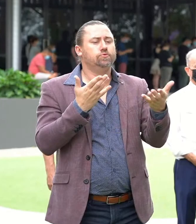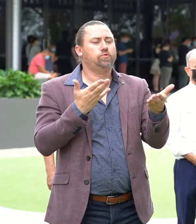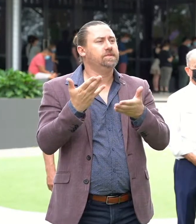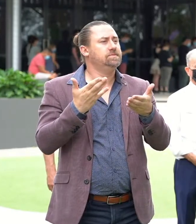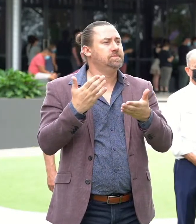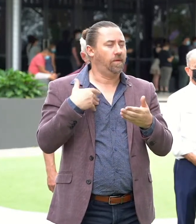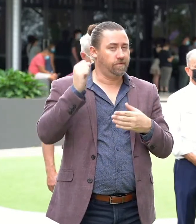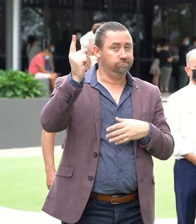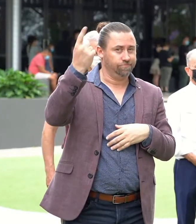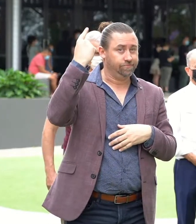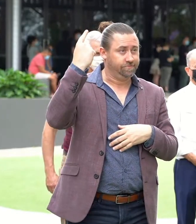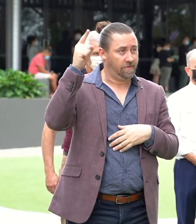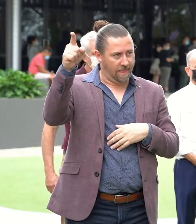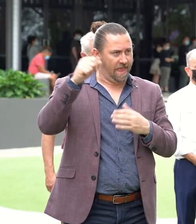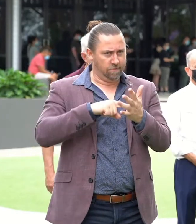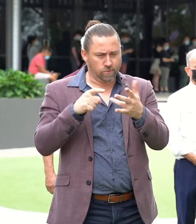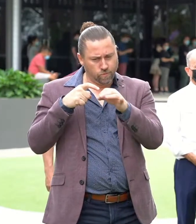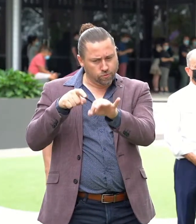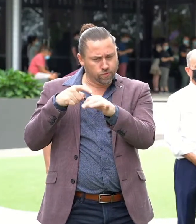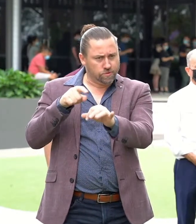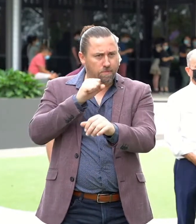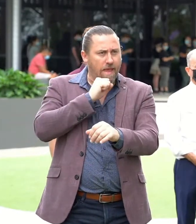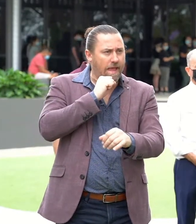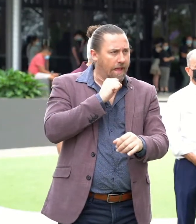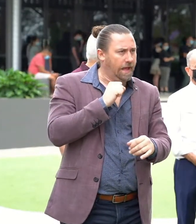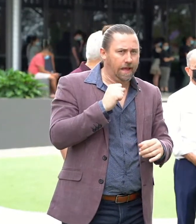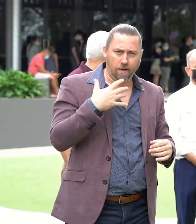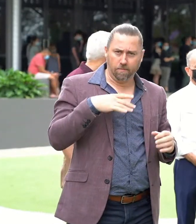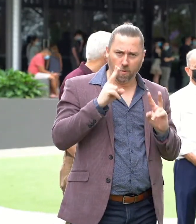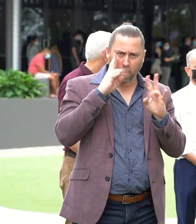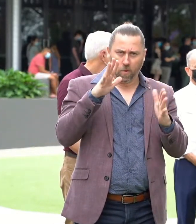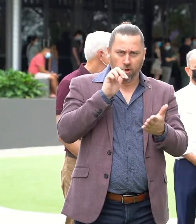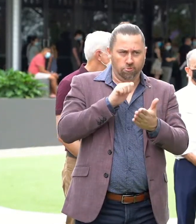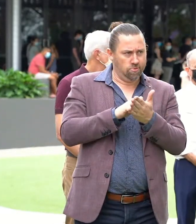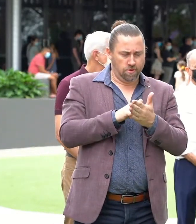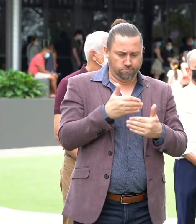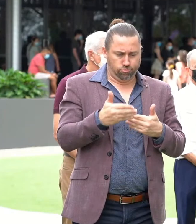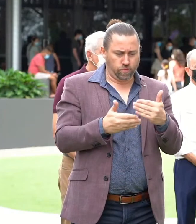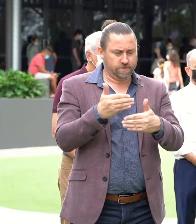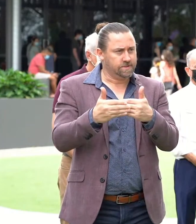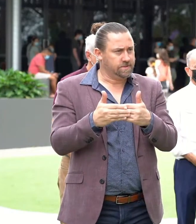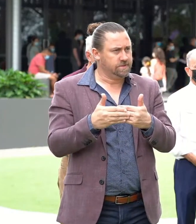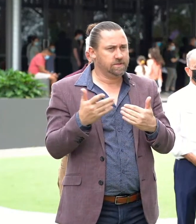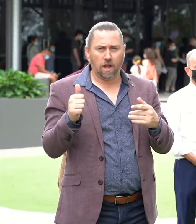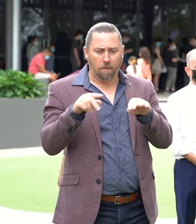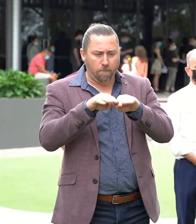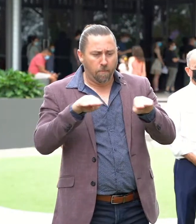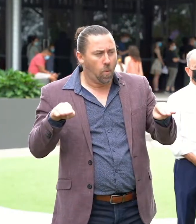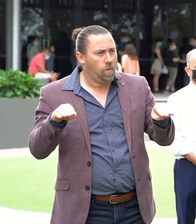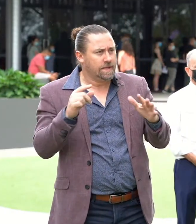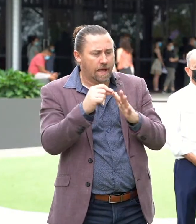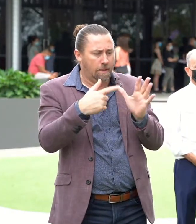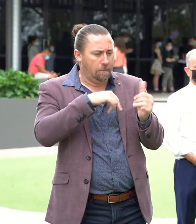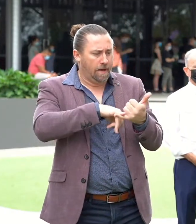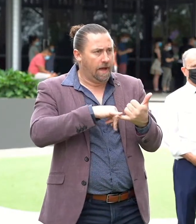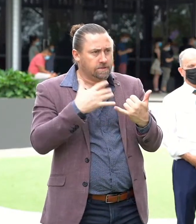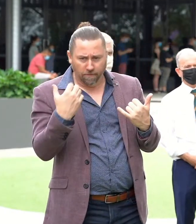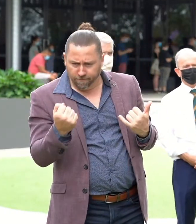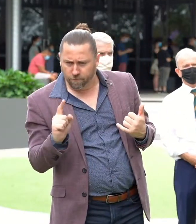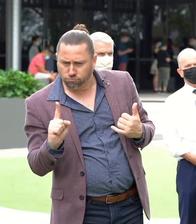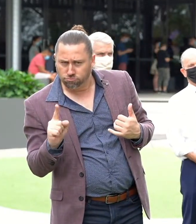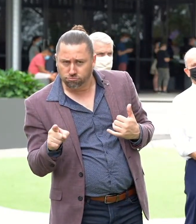been involved in this because it's important that we do things like, checking border entry and things like that. But